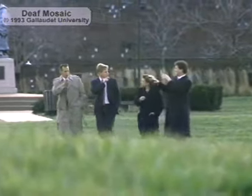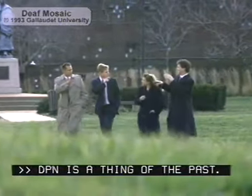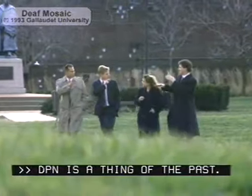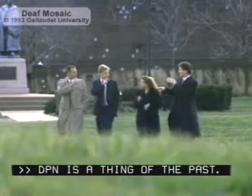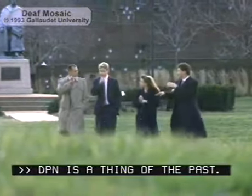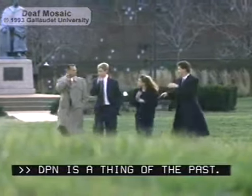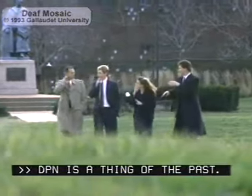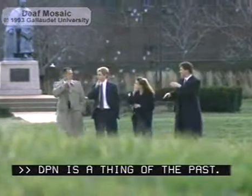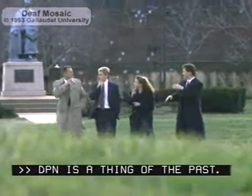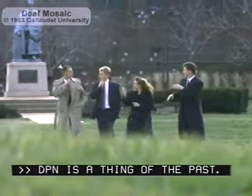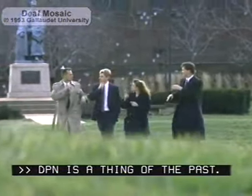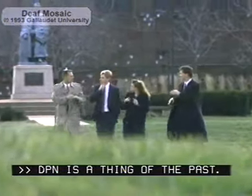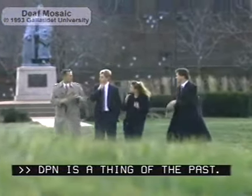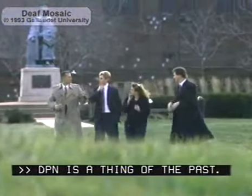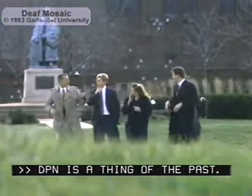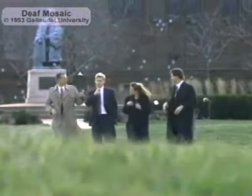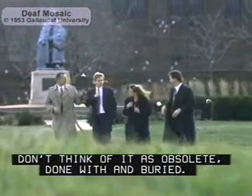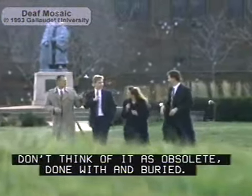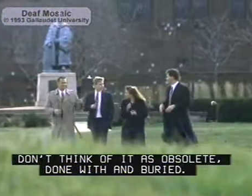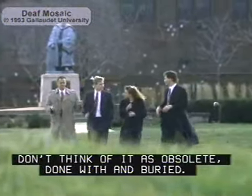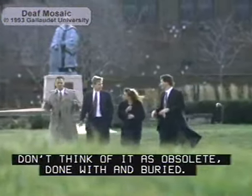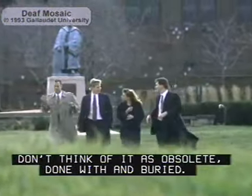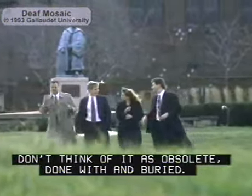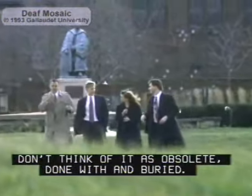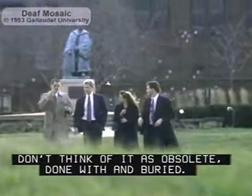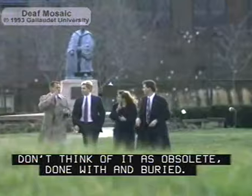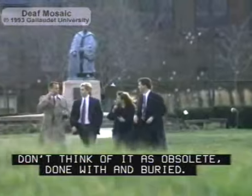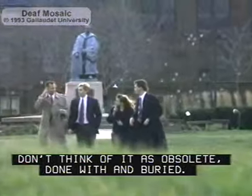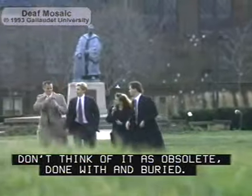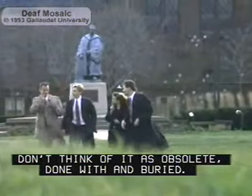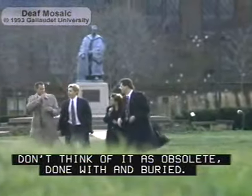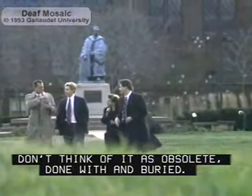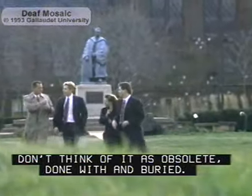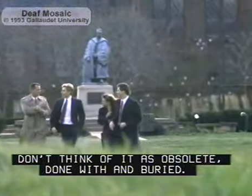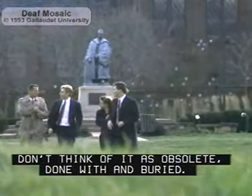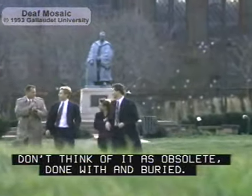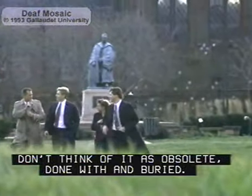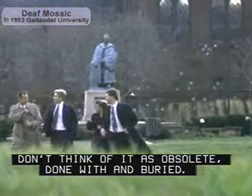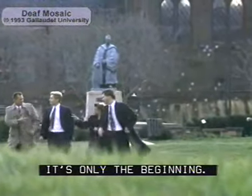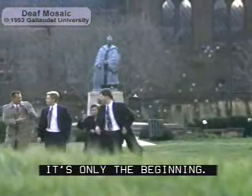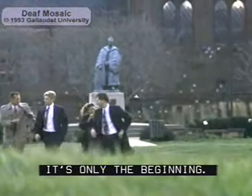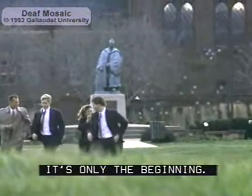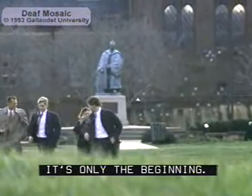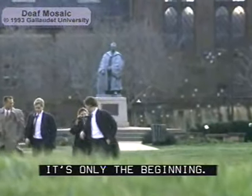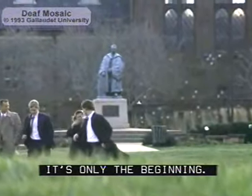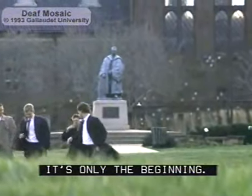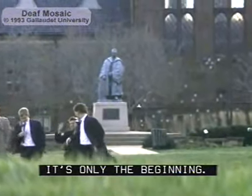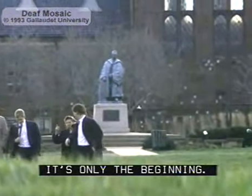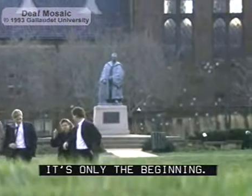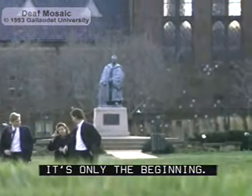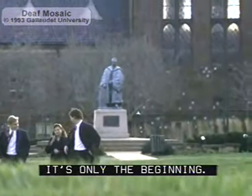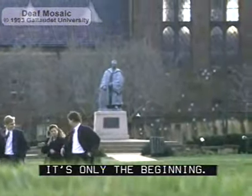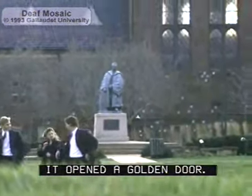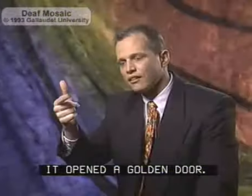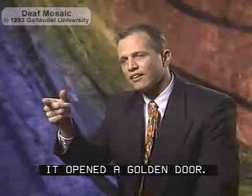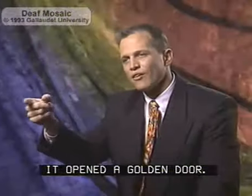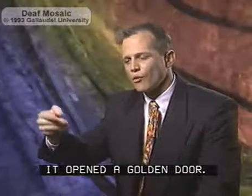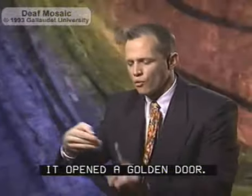DPN is a thing of the past. Don't think of it as obsolete, done with, and buried. It's only the beginning.